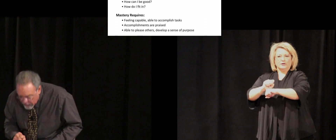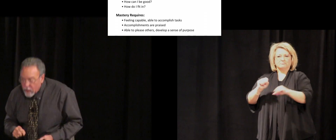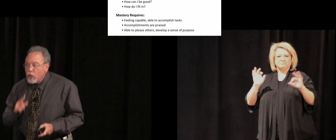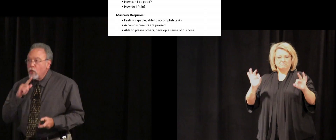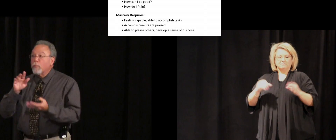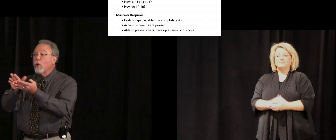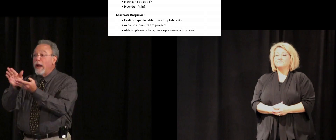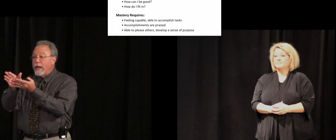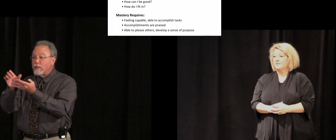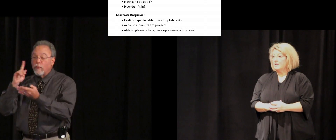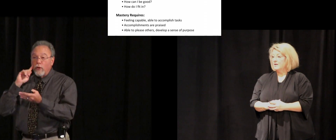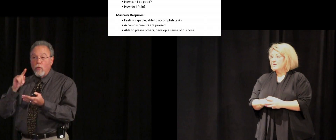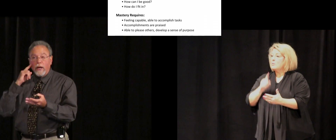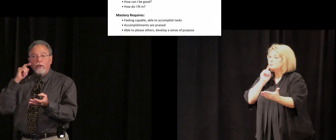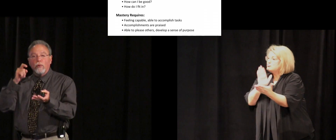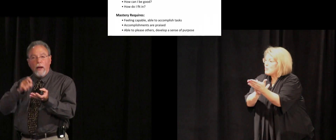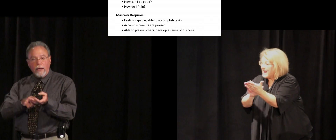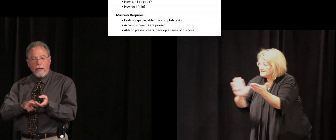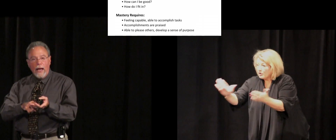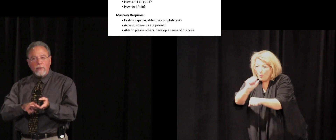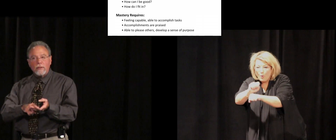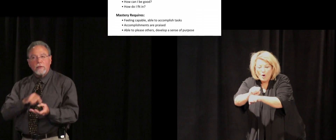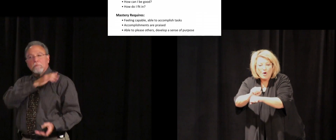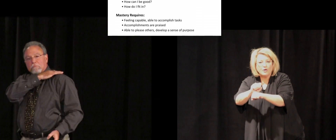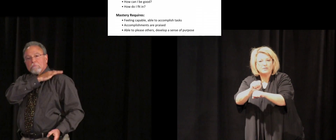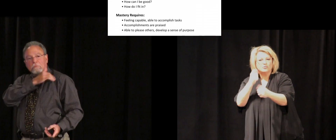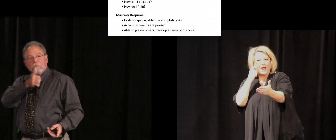They're typically afraid to take risks,